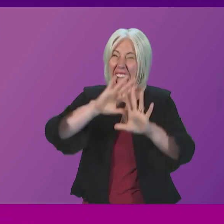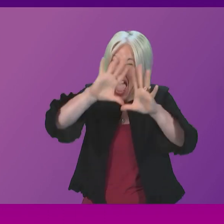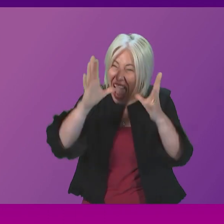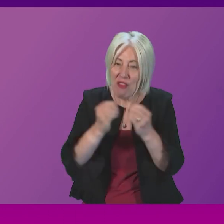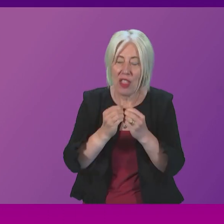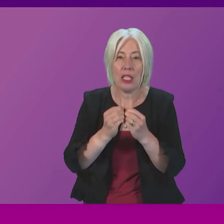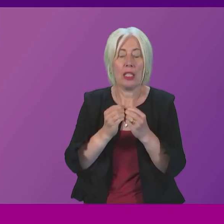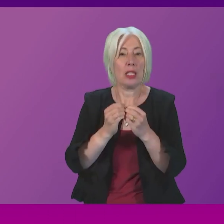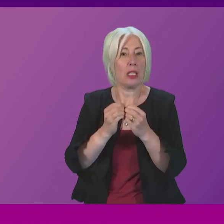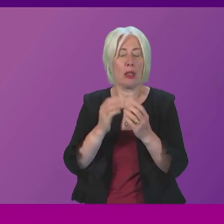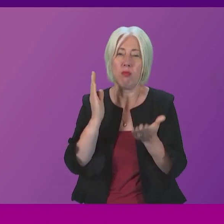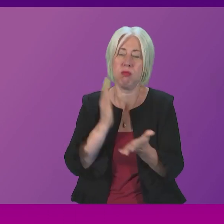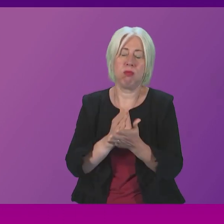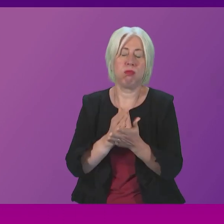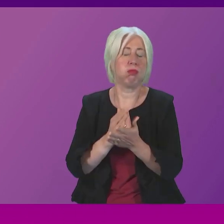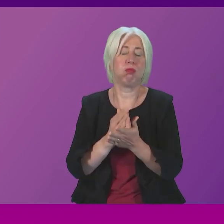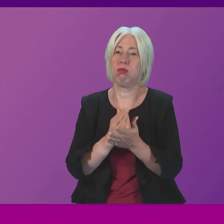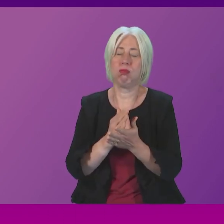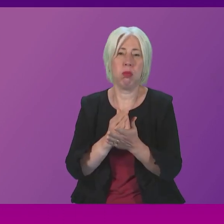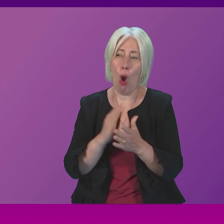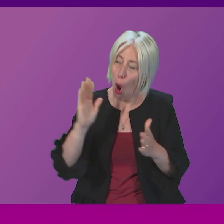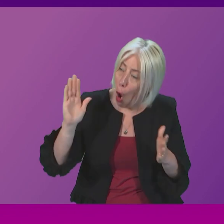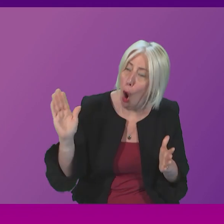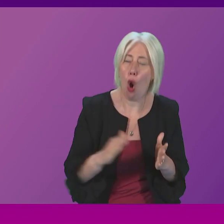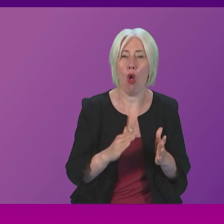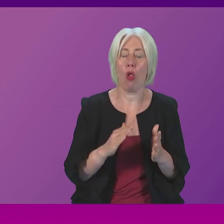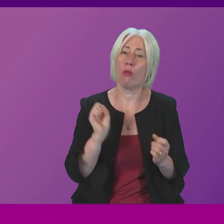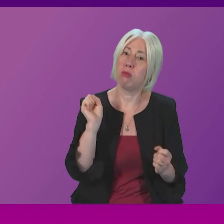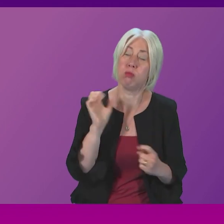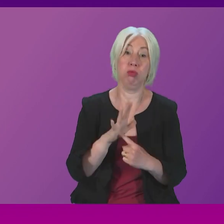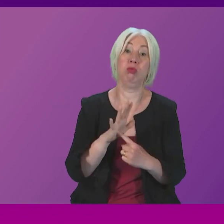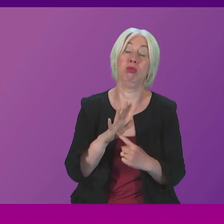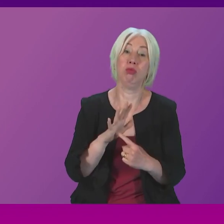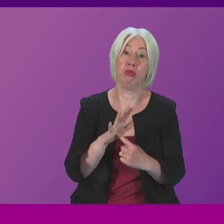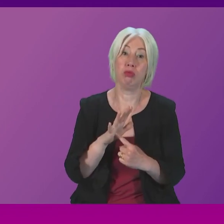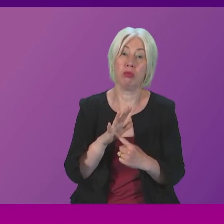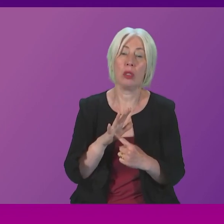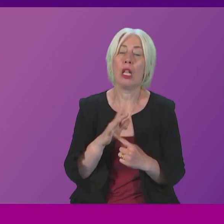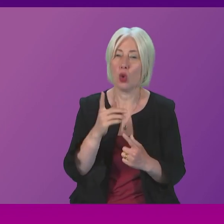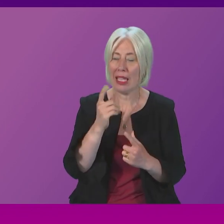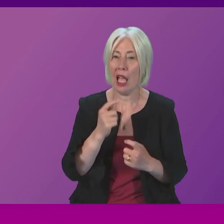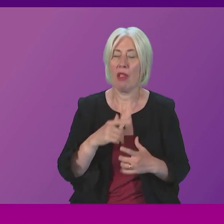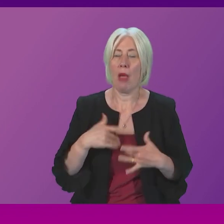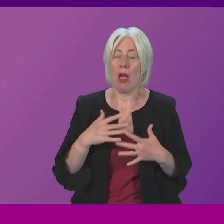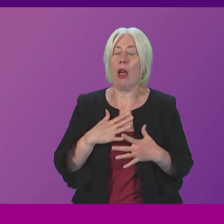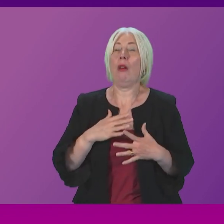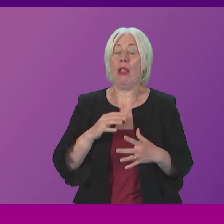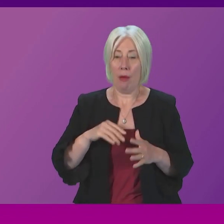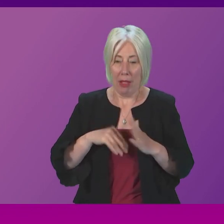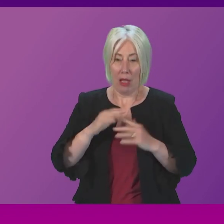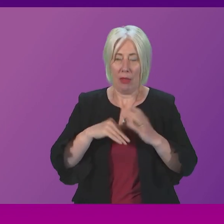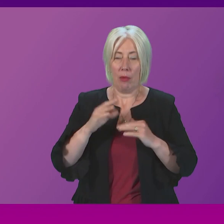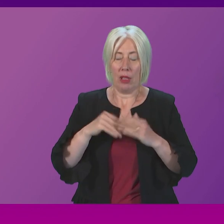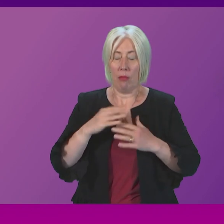those. That sounds like a song. All of these things matter. And so it can be quite cumulative. And yesterday,